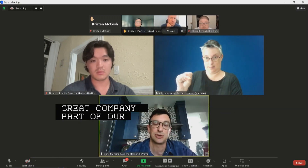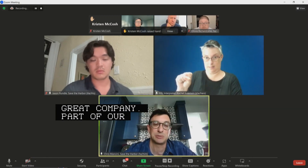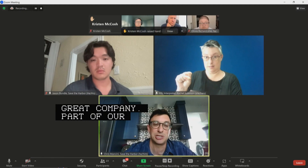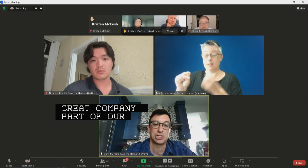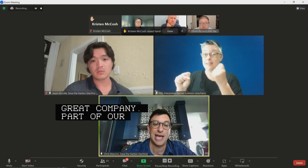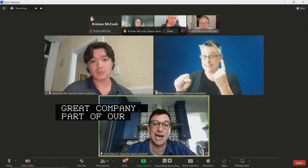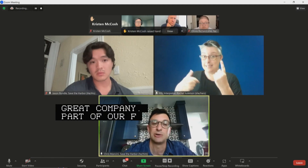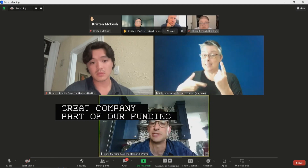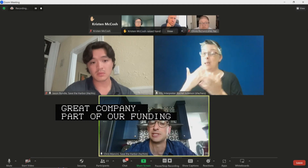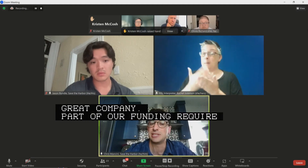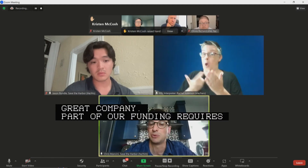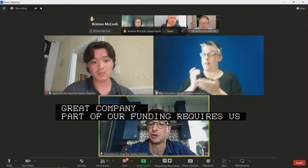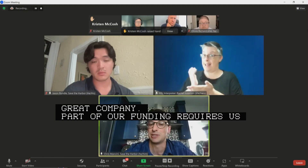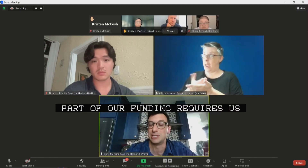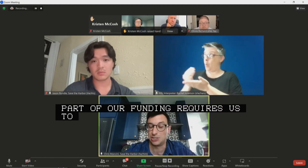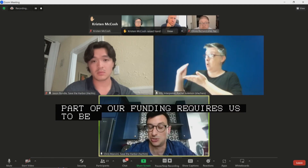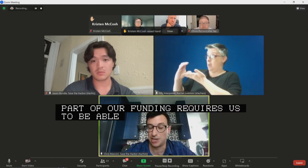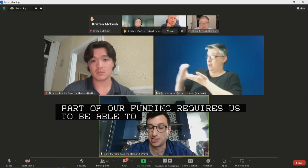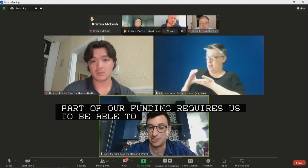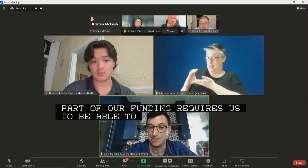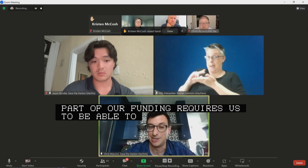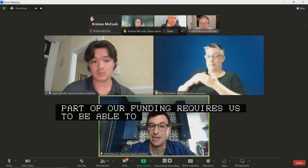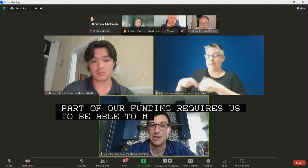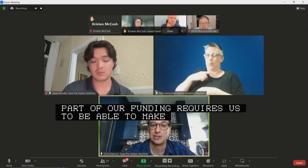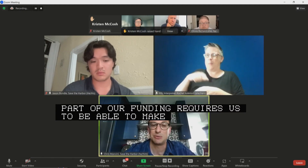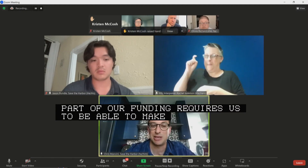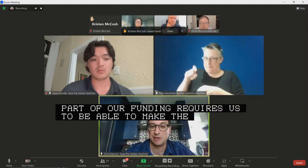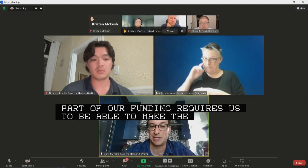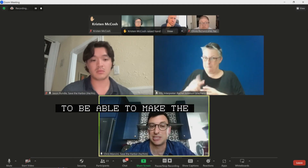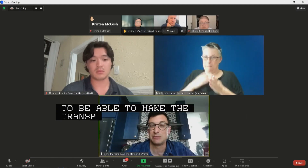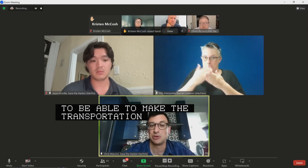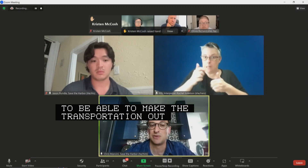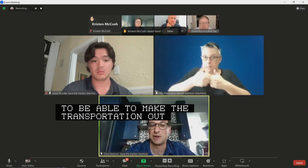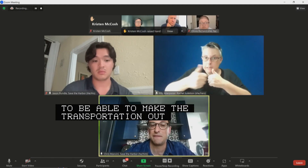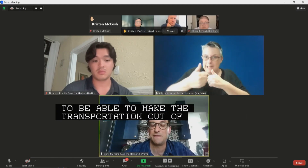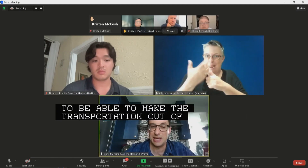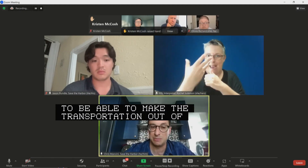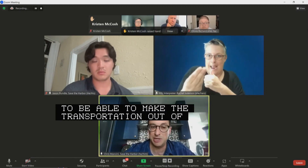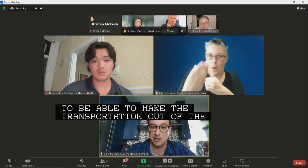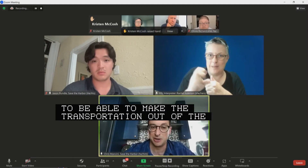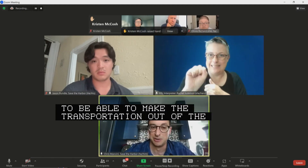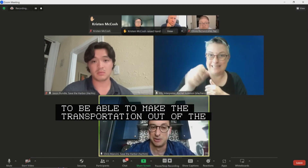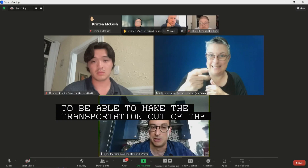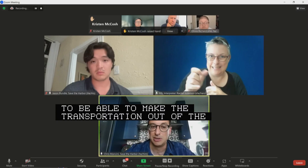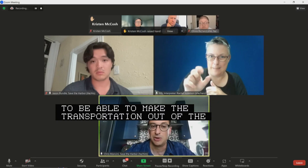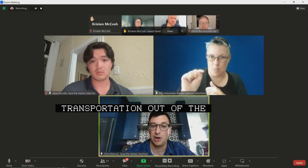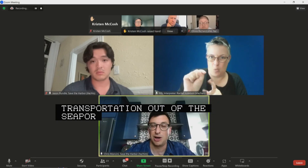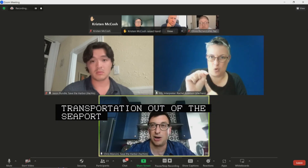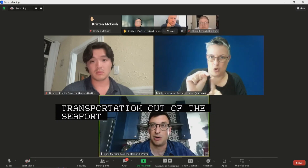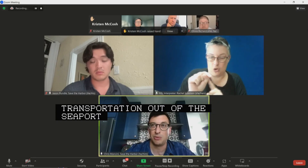make the transportation out of the Seaport District. So Mass Bay Lines comes over to Fan Pier